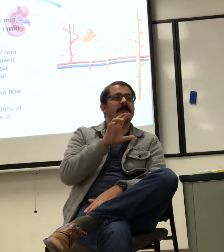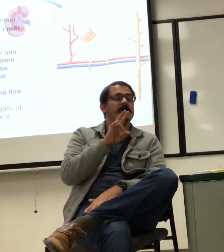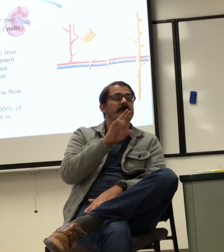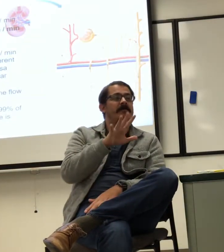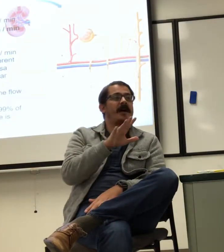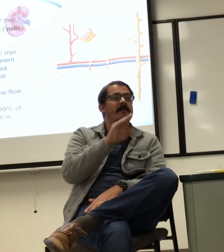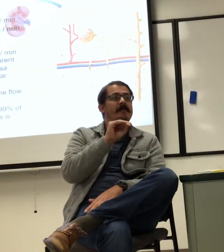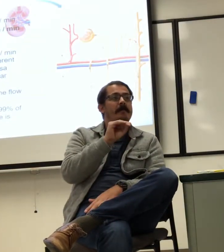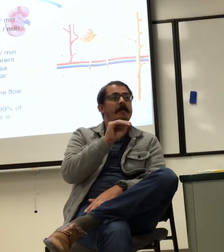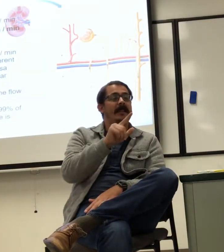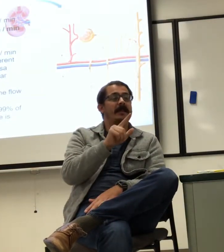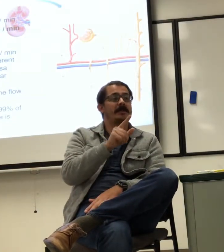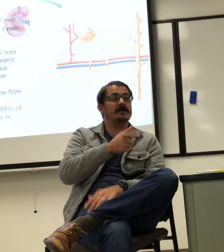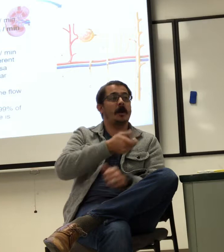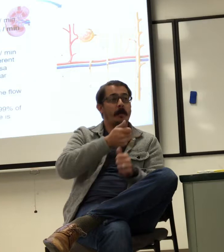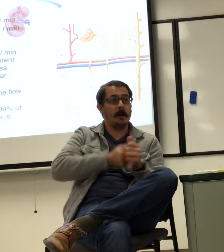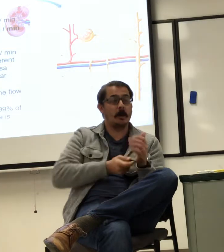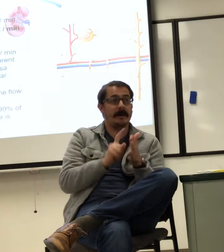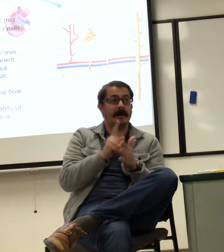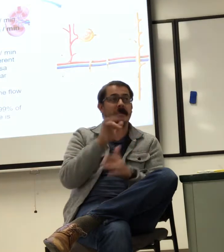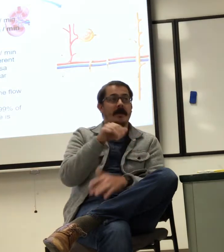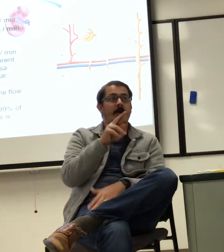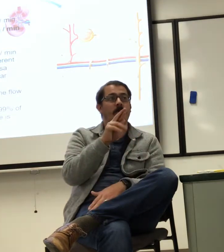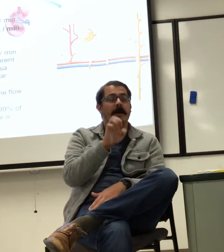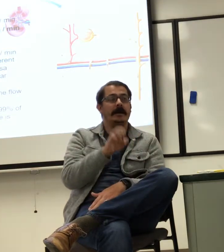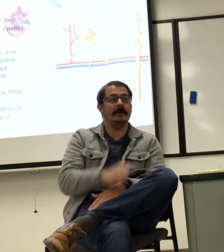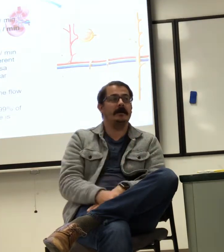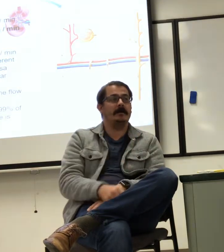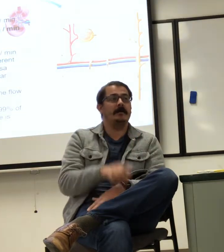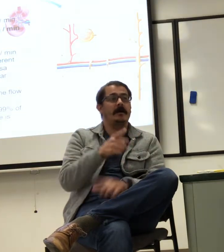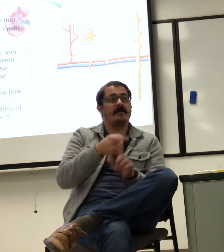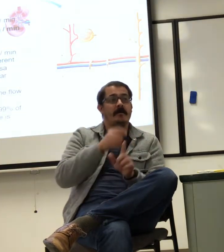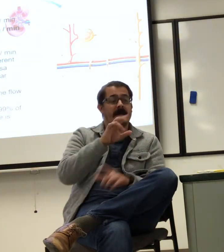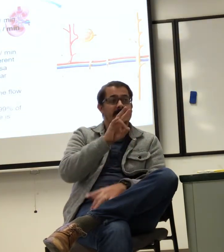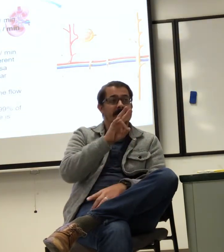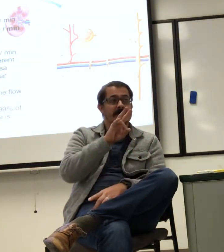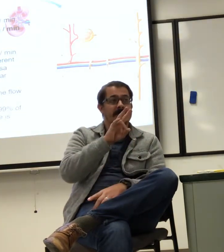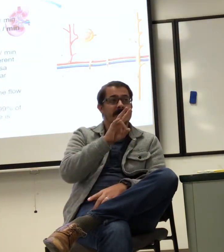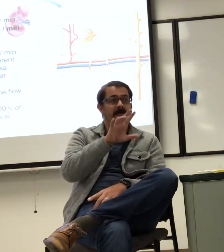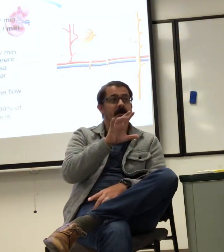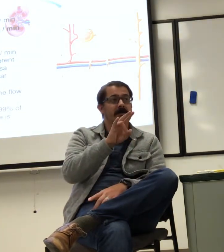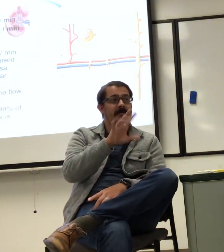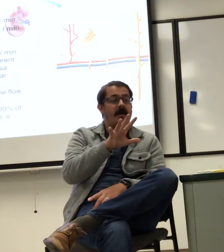plasma per minute at that rate. Now, of that 775, here's how it breaks down.